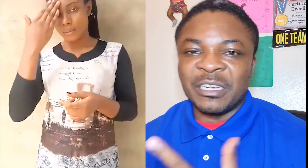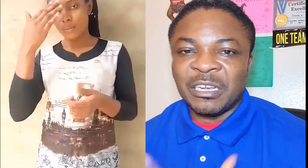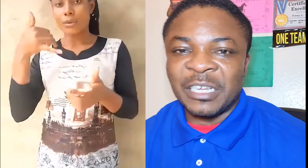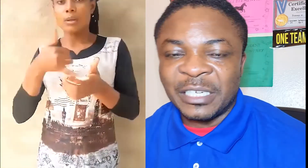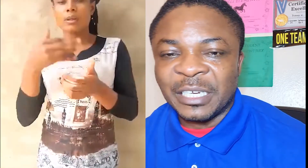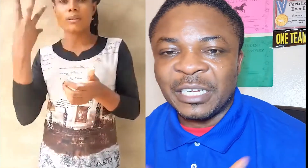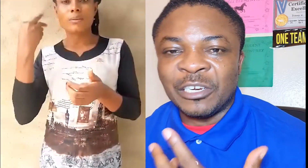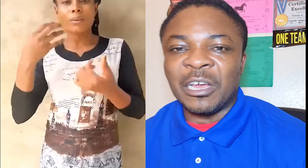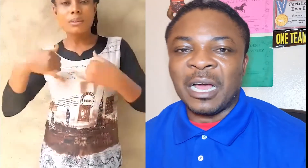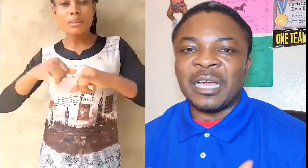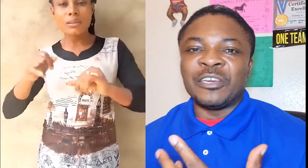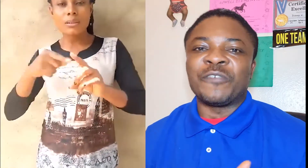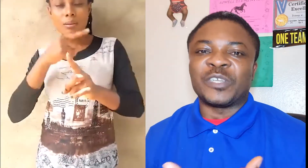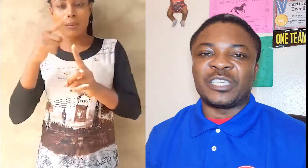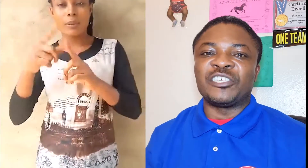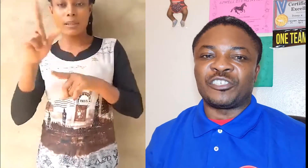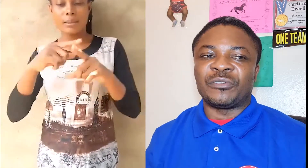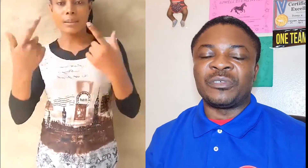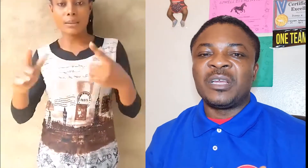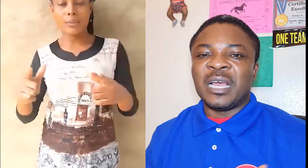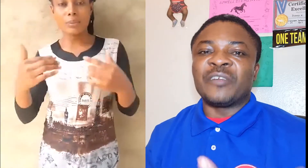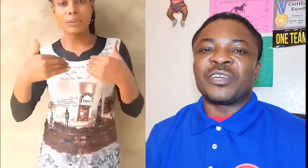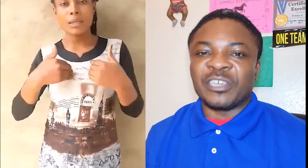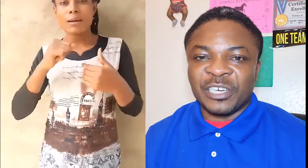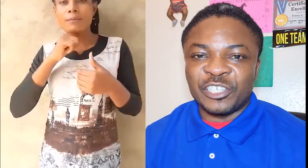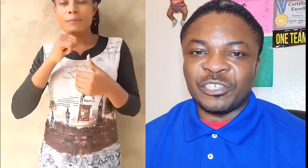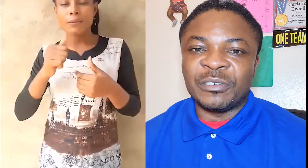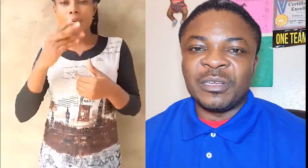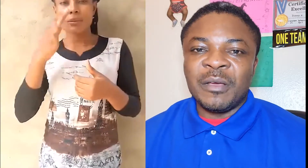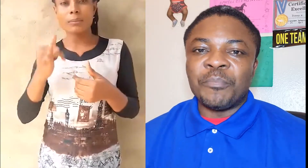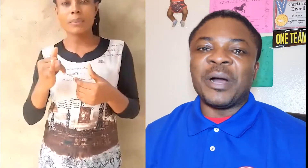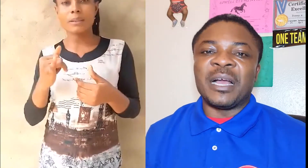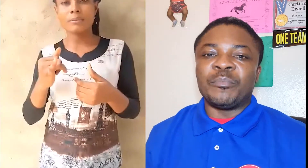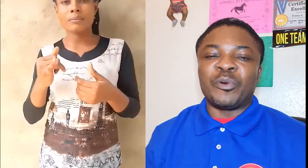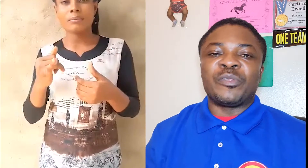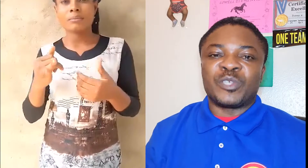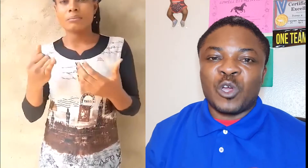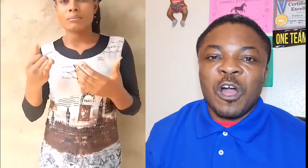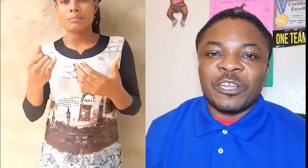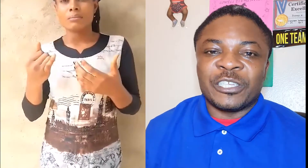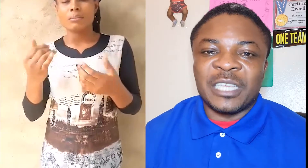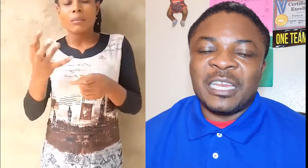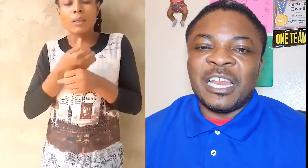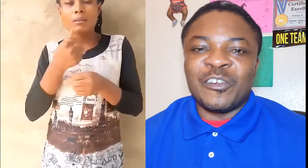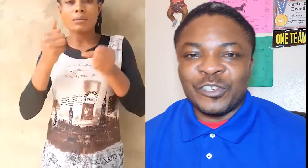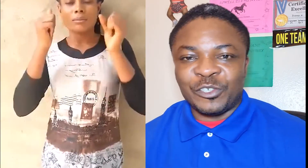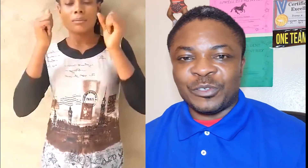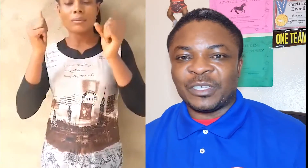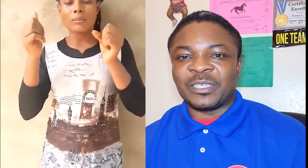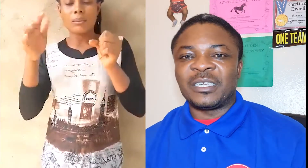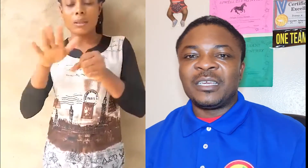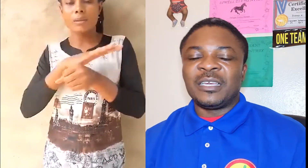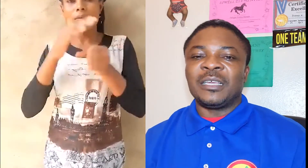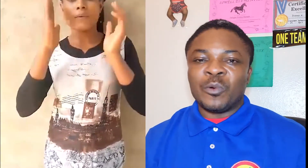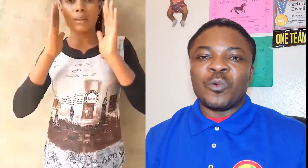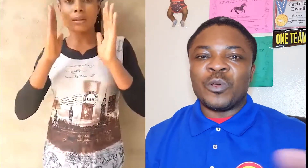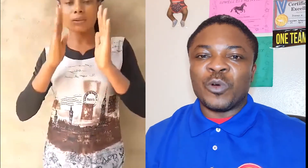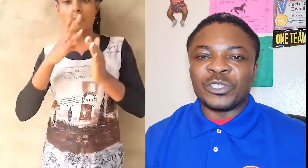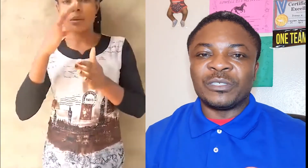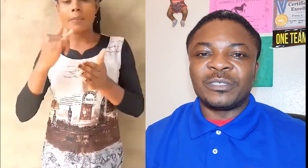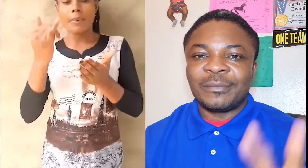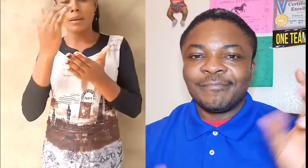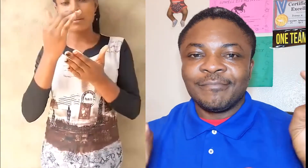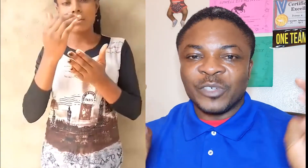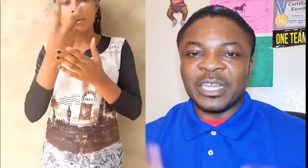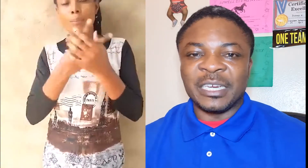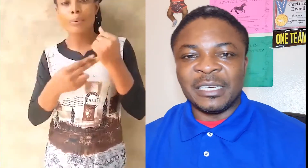not really gained enough attention and recognition by both scholars and language users. It